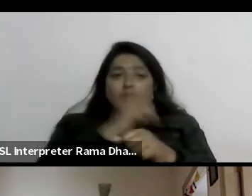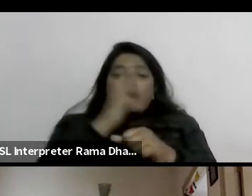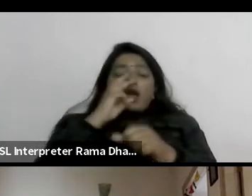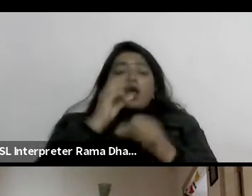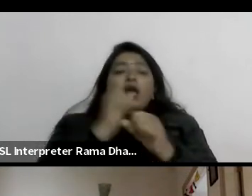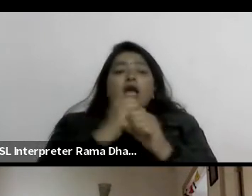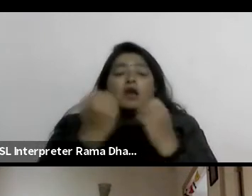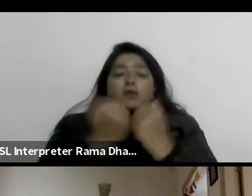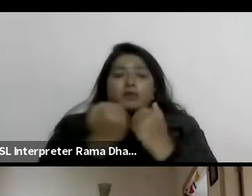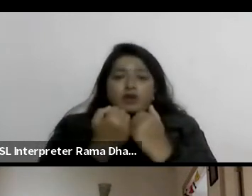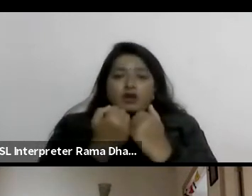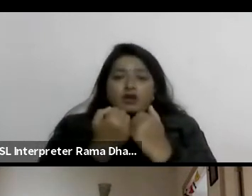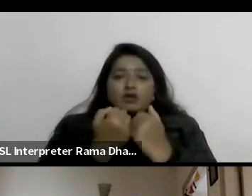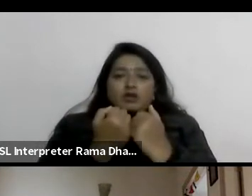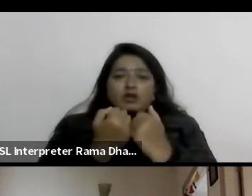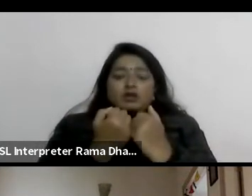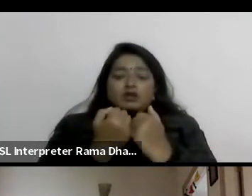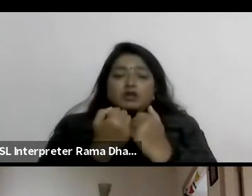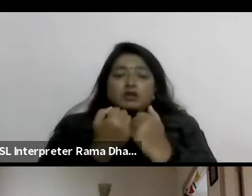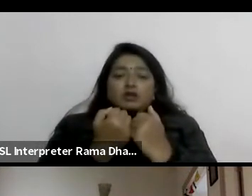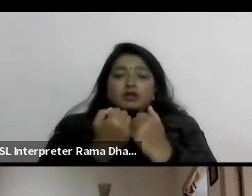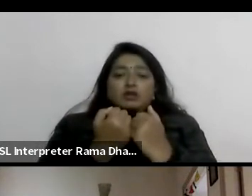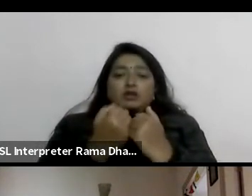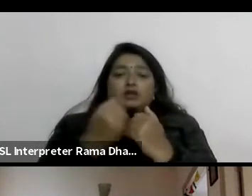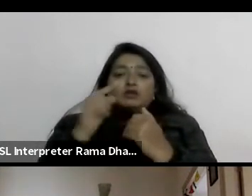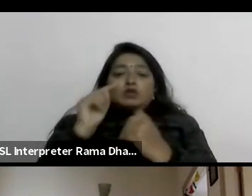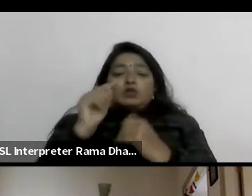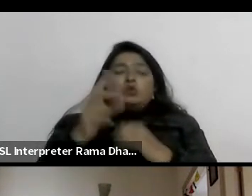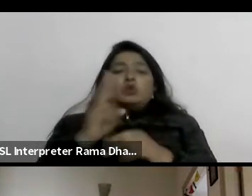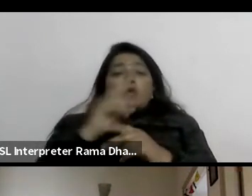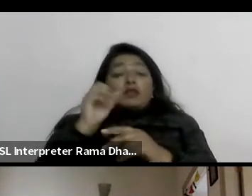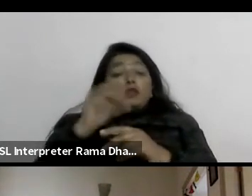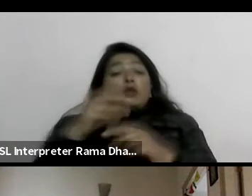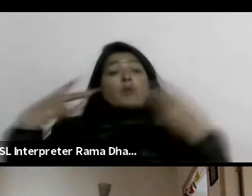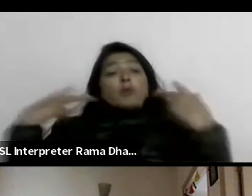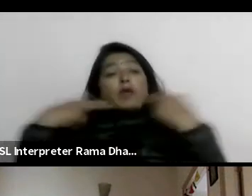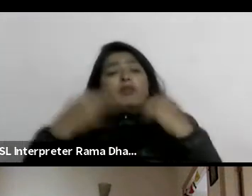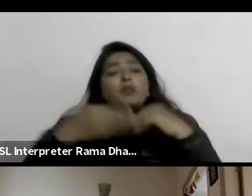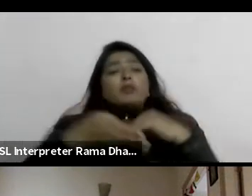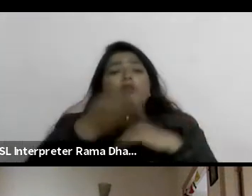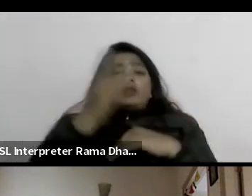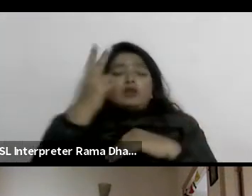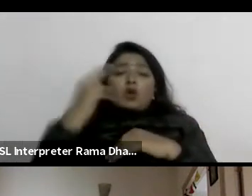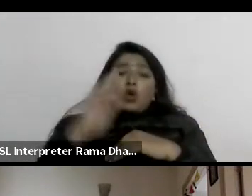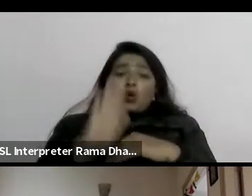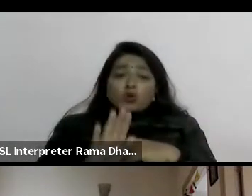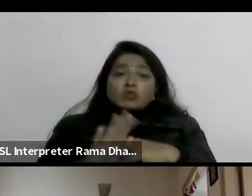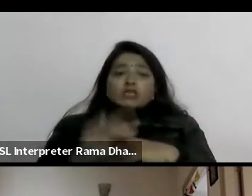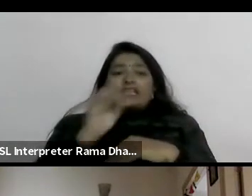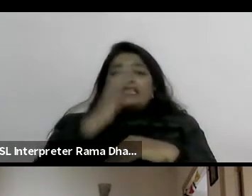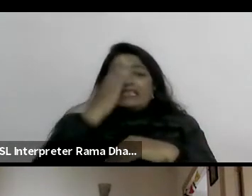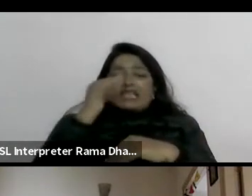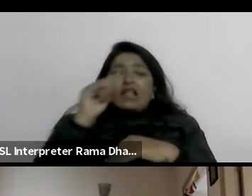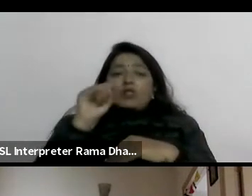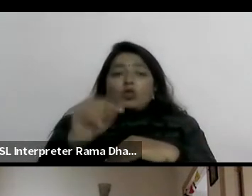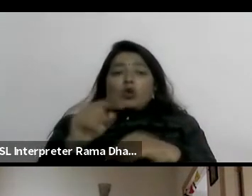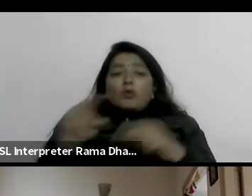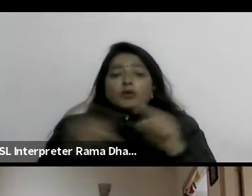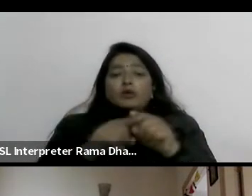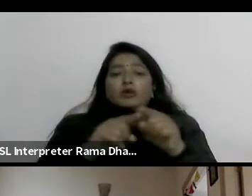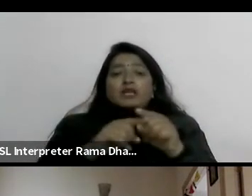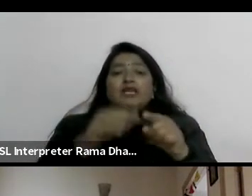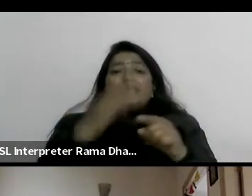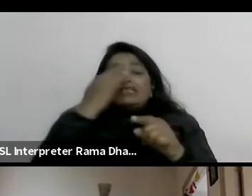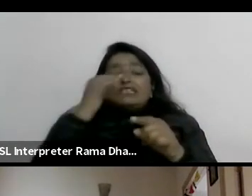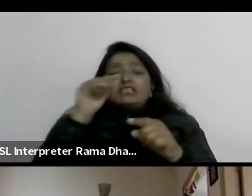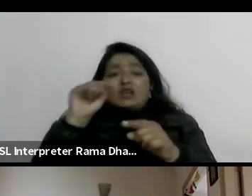that is always picked out as being unacceptable for a human being to choose. And I would ask you all to challenge why you